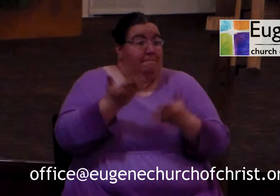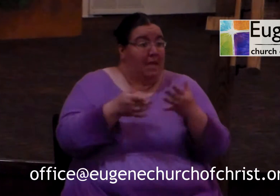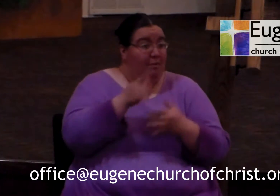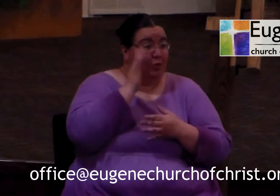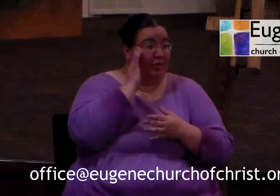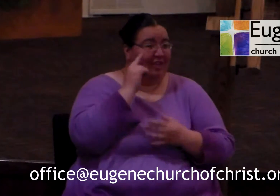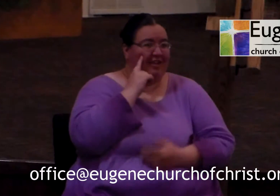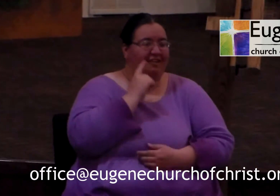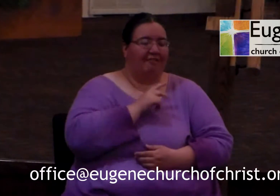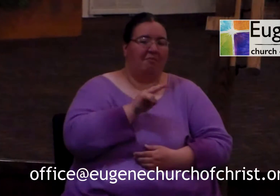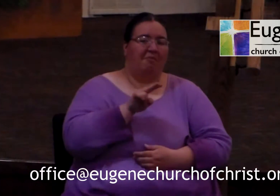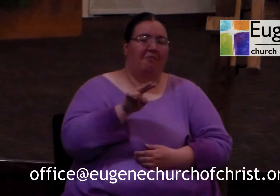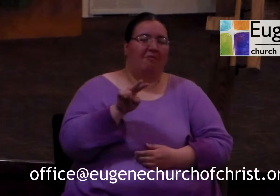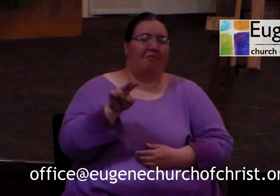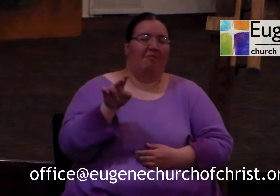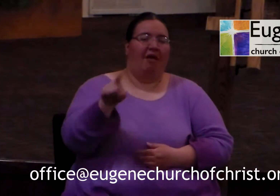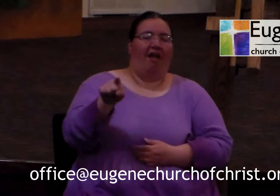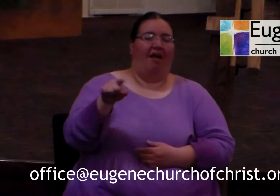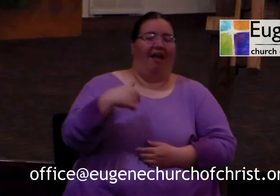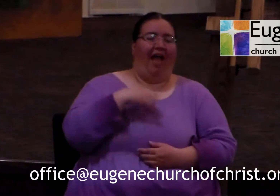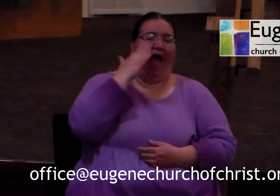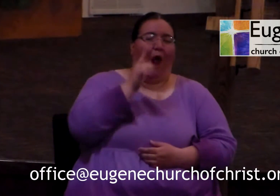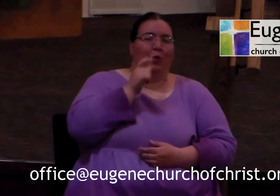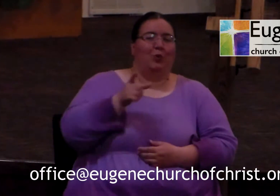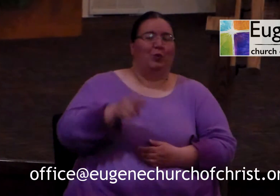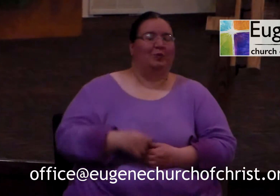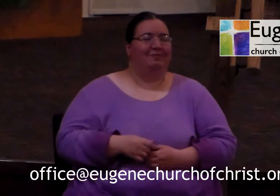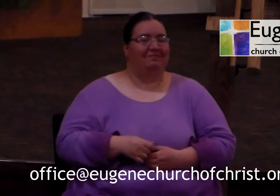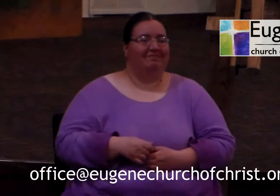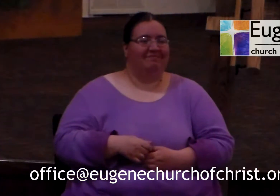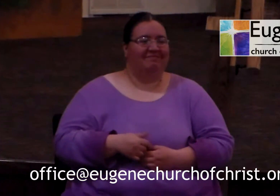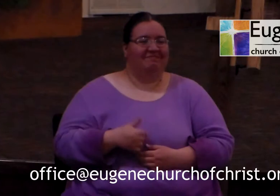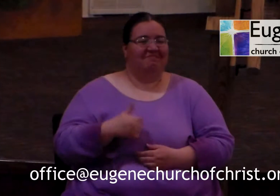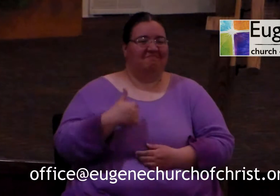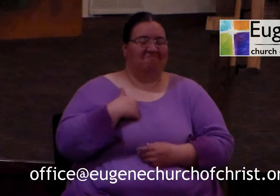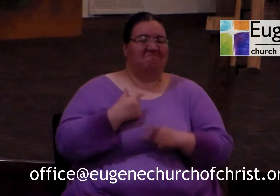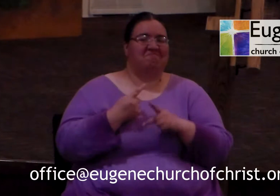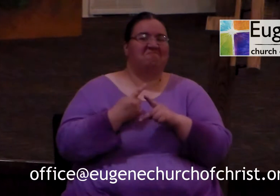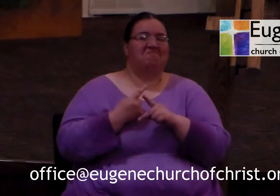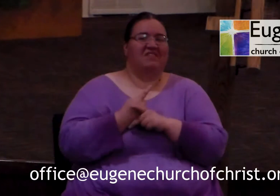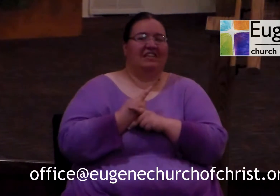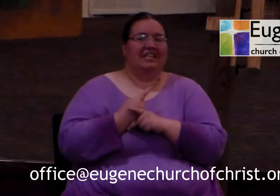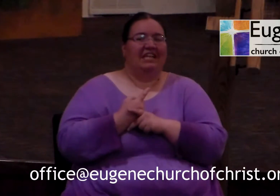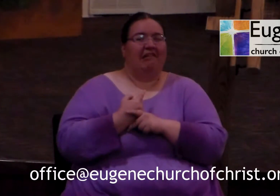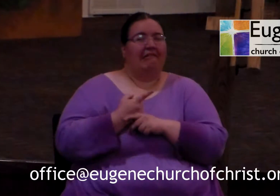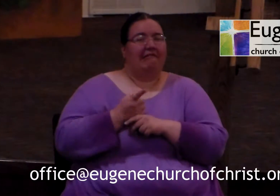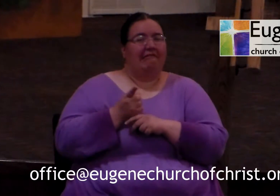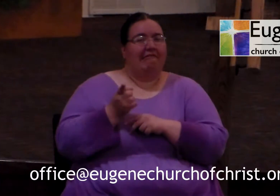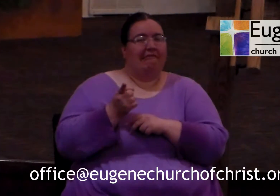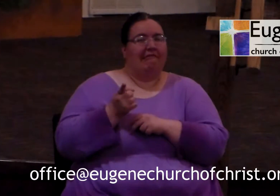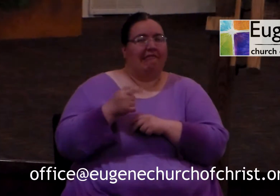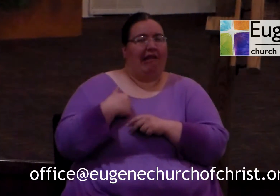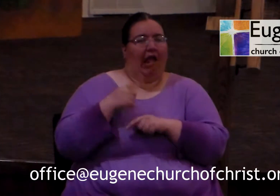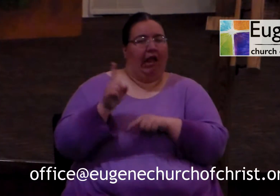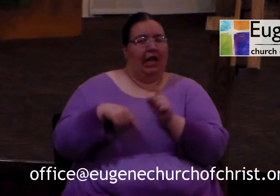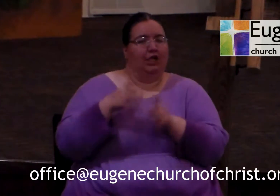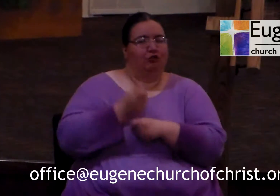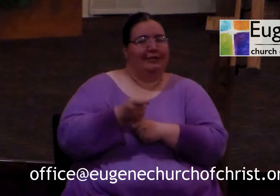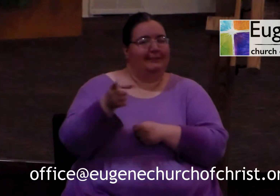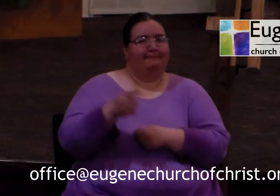who it is. Oh, I could tell that I can't quite trust that one over there. That's